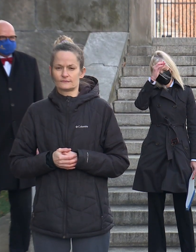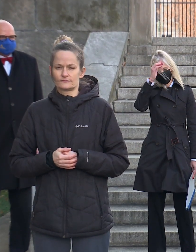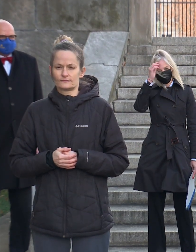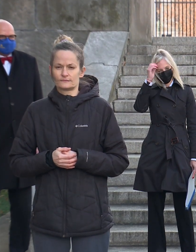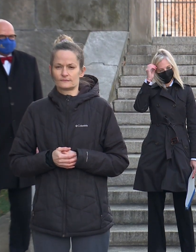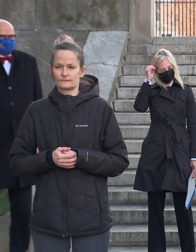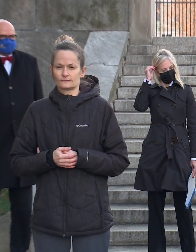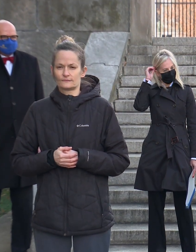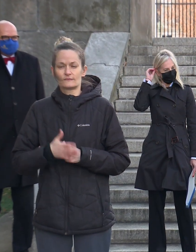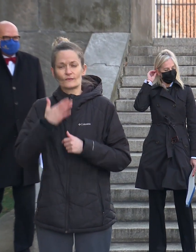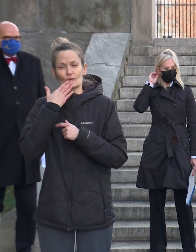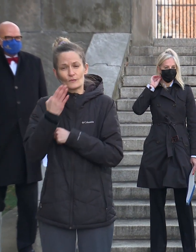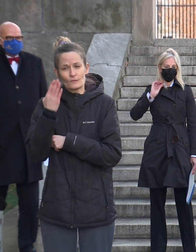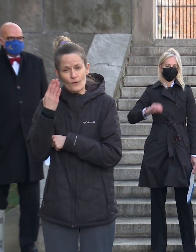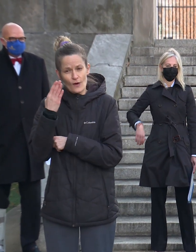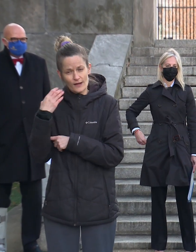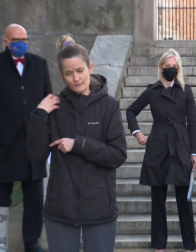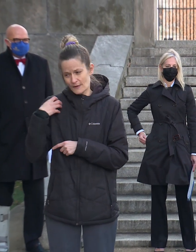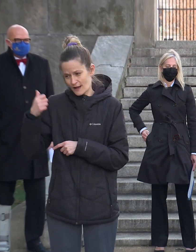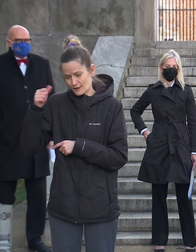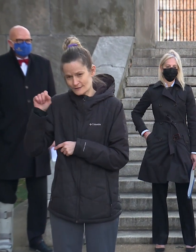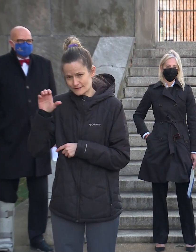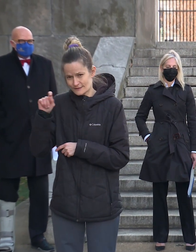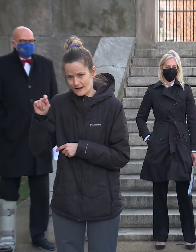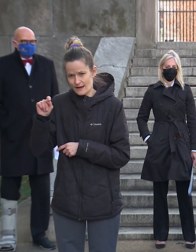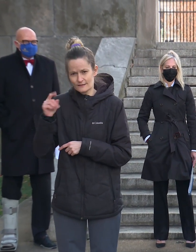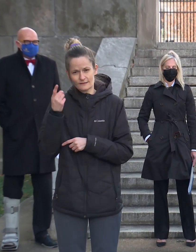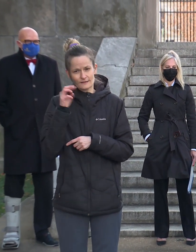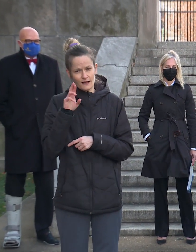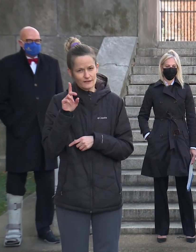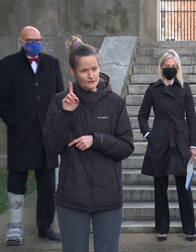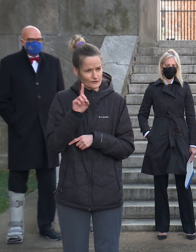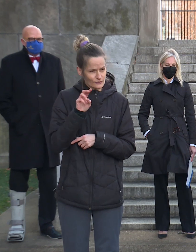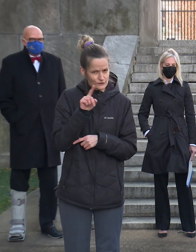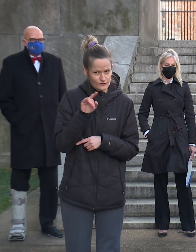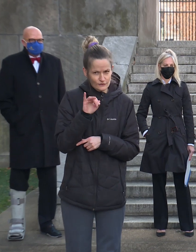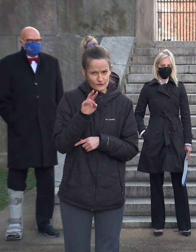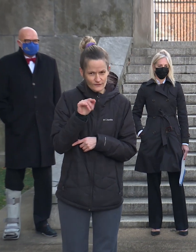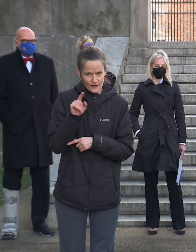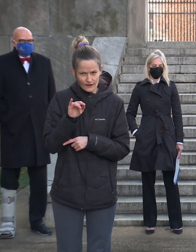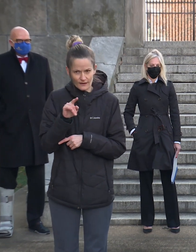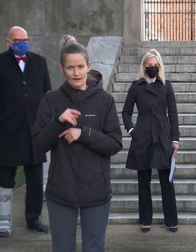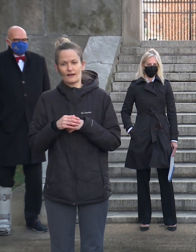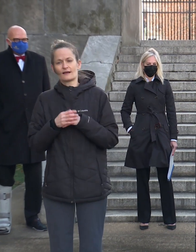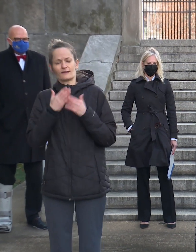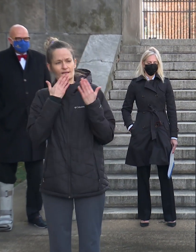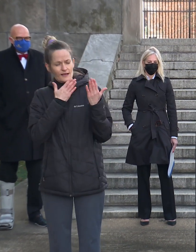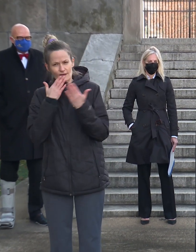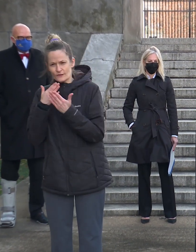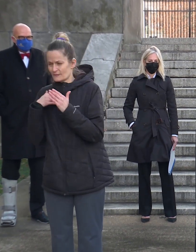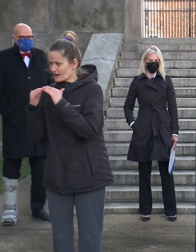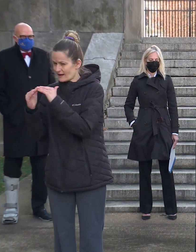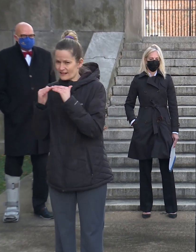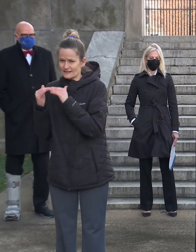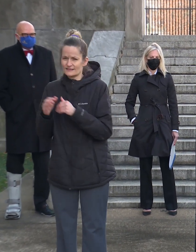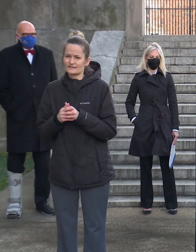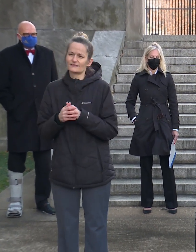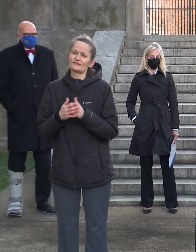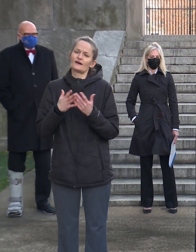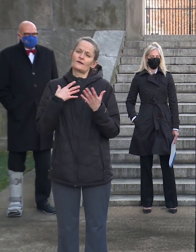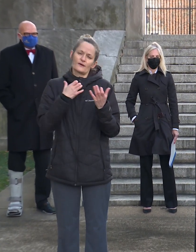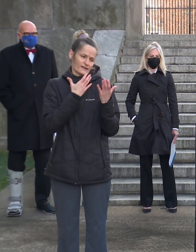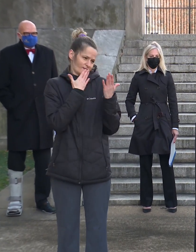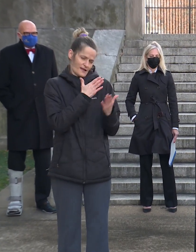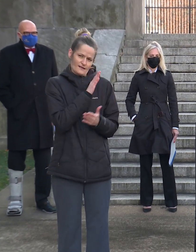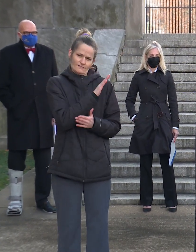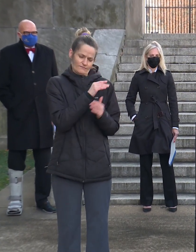Good morning, Mayor Scott, Dr. DeRizza, and colleagues. Thank you, Mayor and Dr. DeRizza, for your comments,